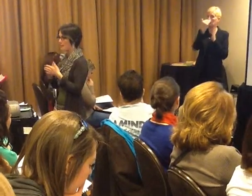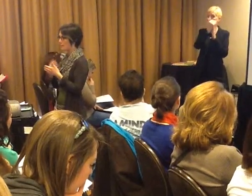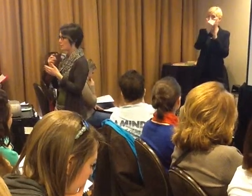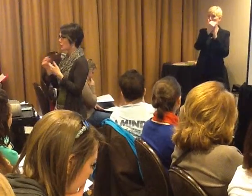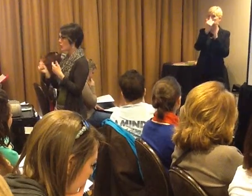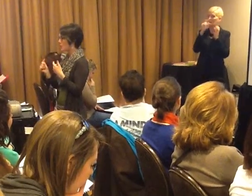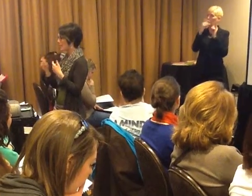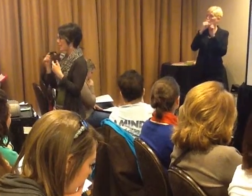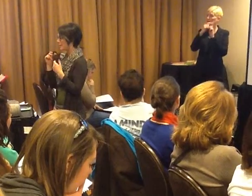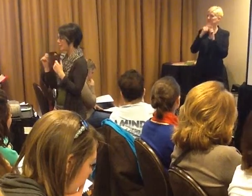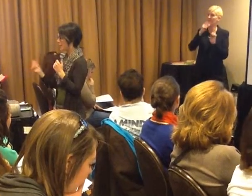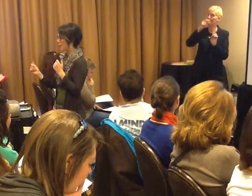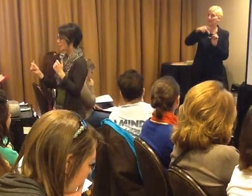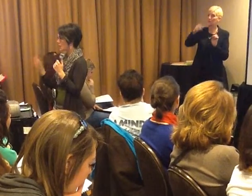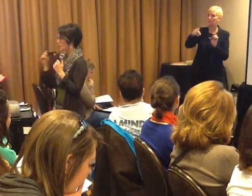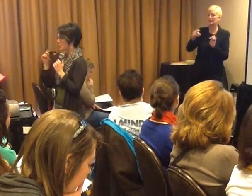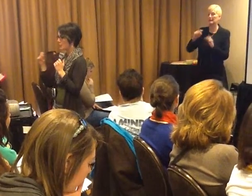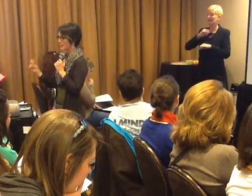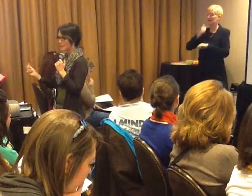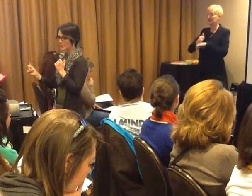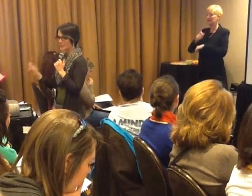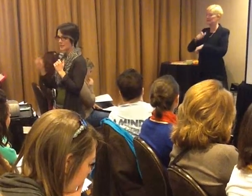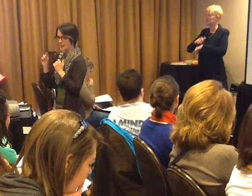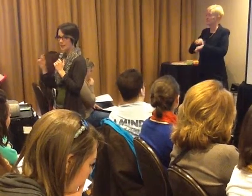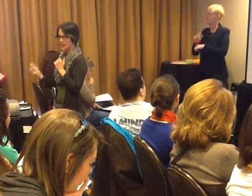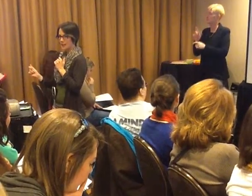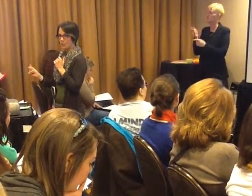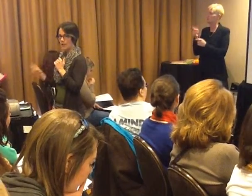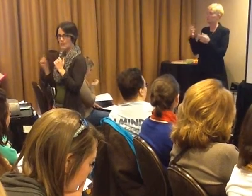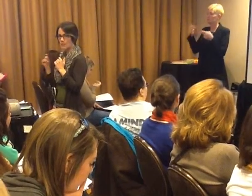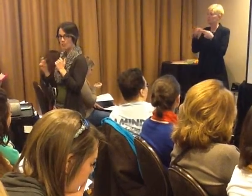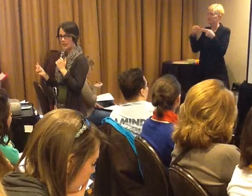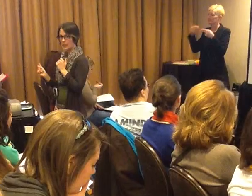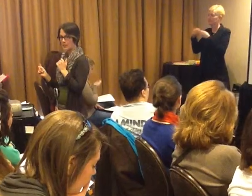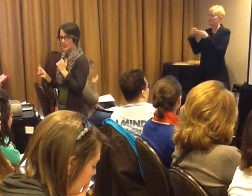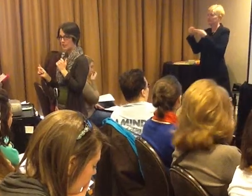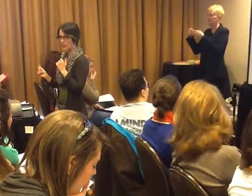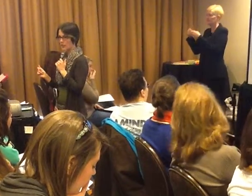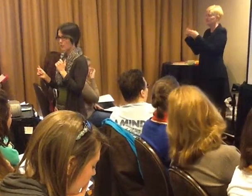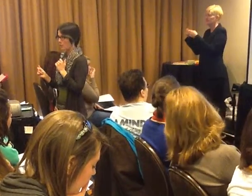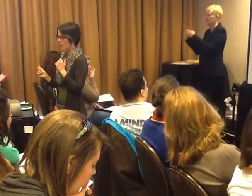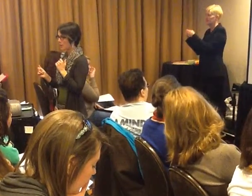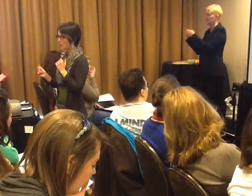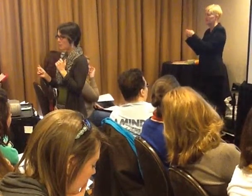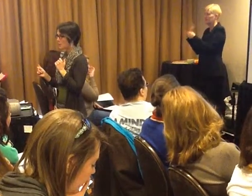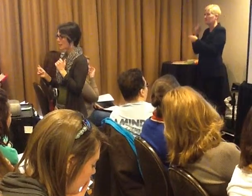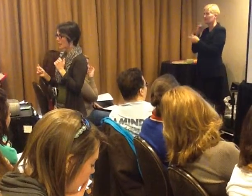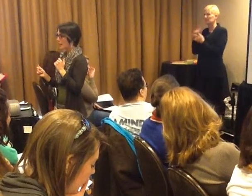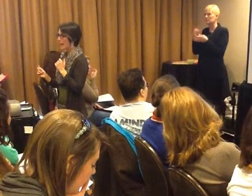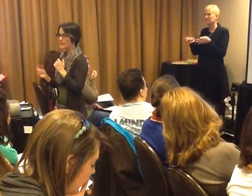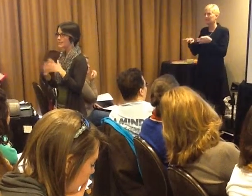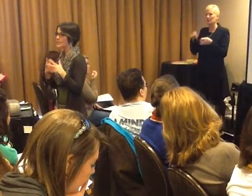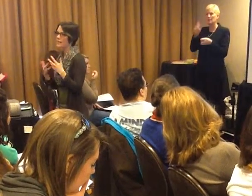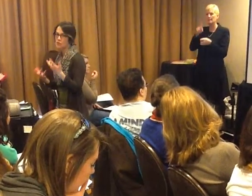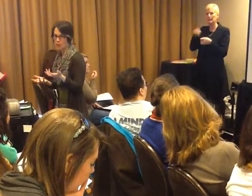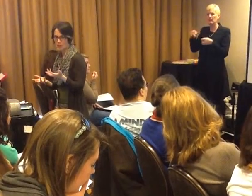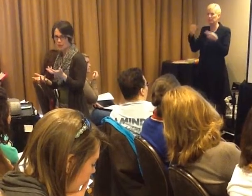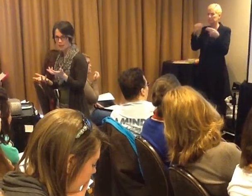the timer to automatically change after so many seconds. What a simple and great strategy that we can use